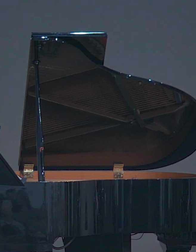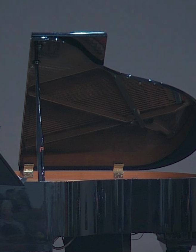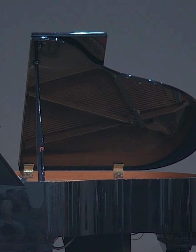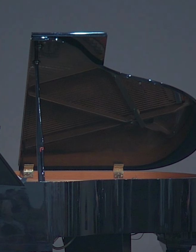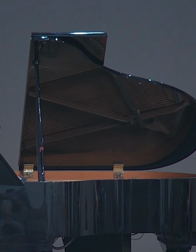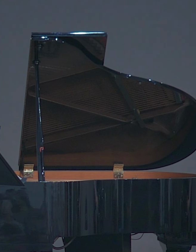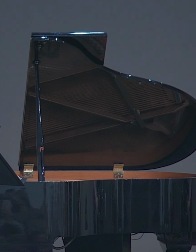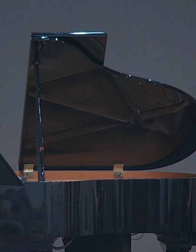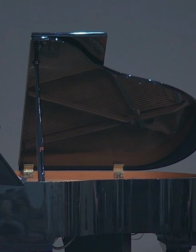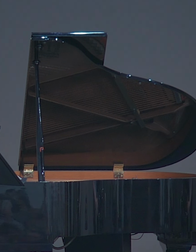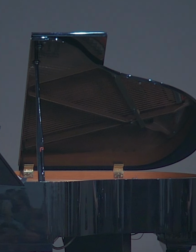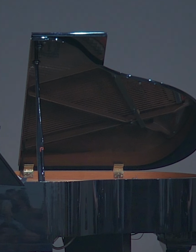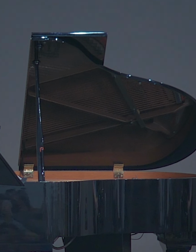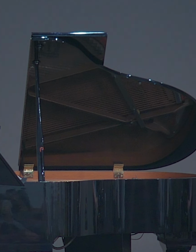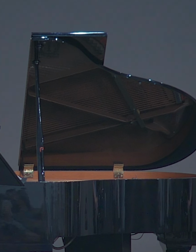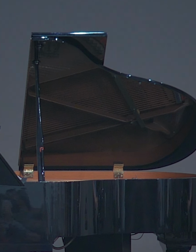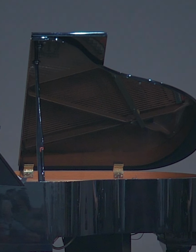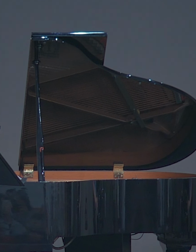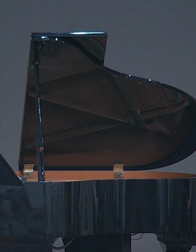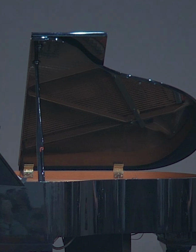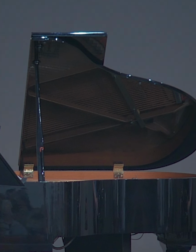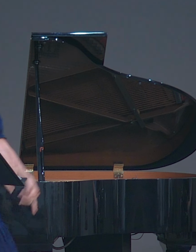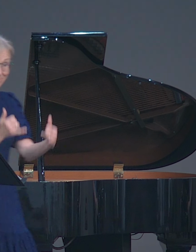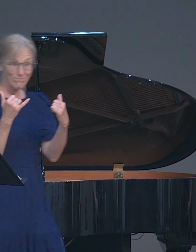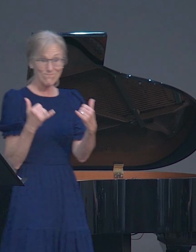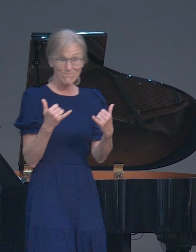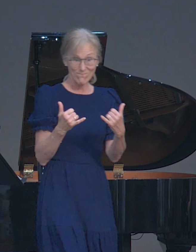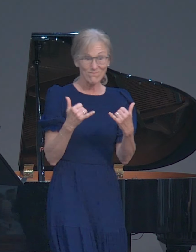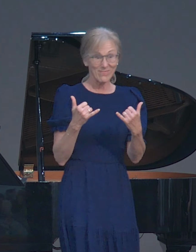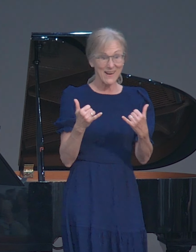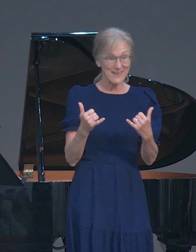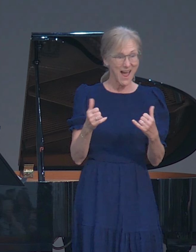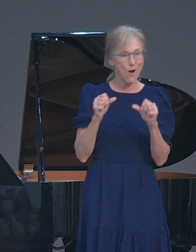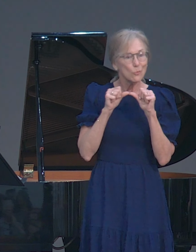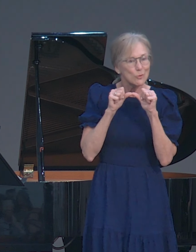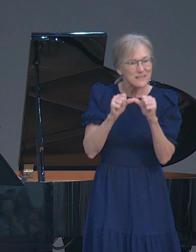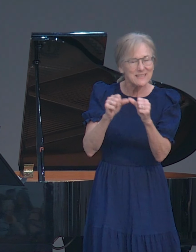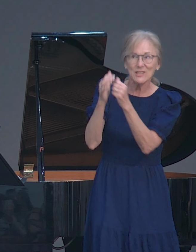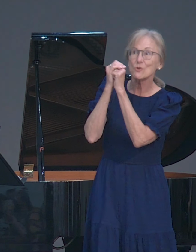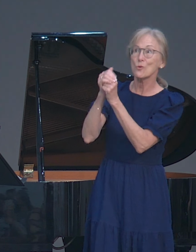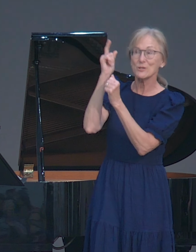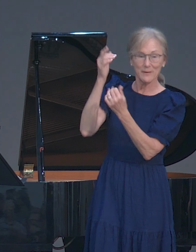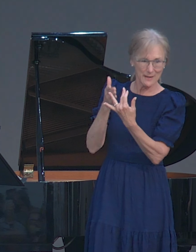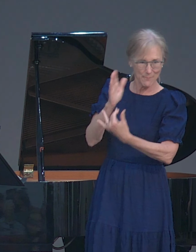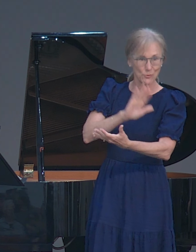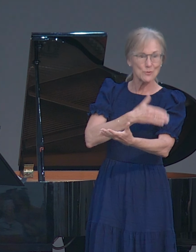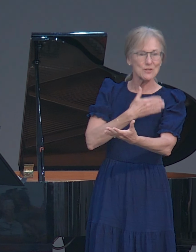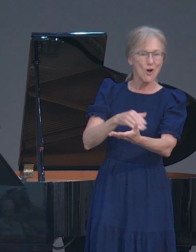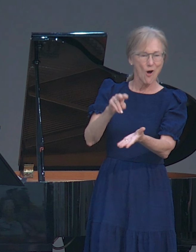And let's continue worshiping the Lord through more singing this morning. Would you join us in standing?